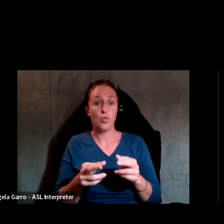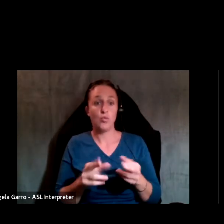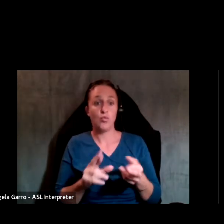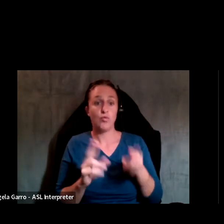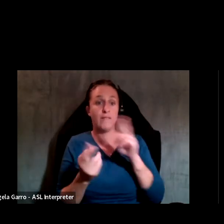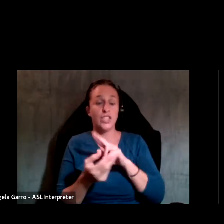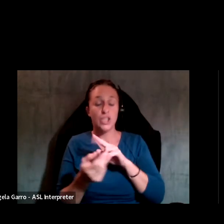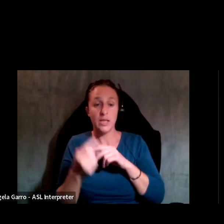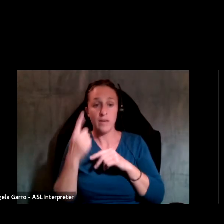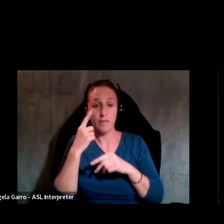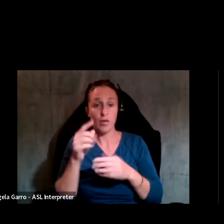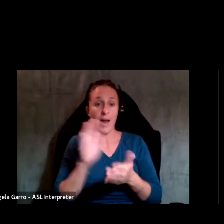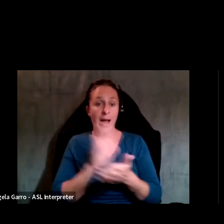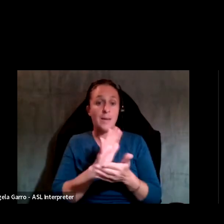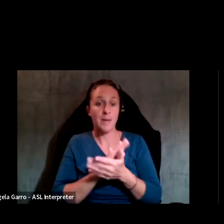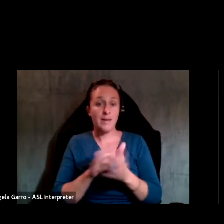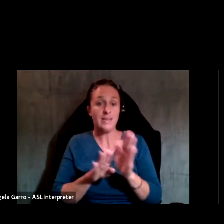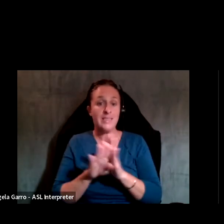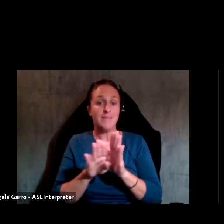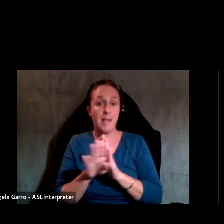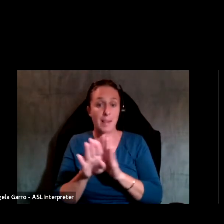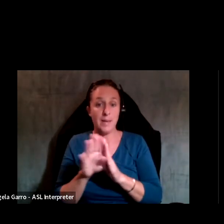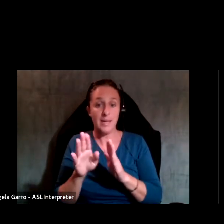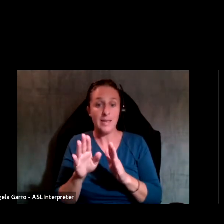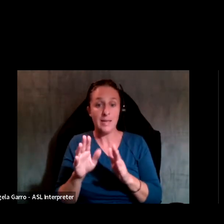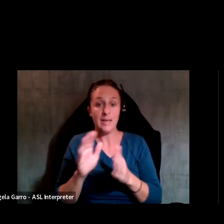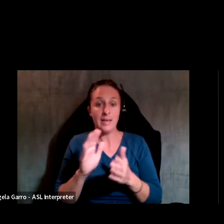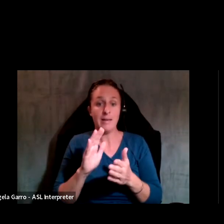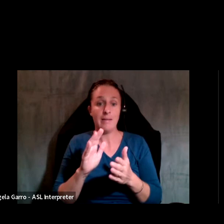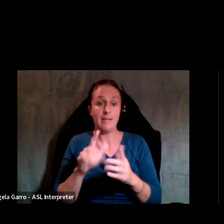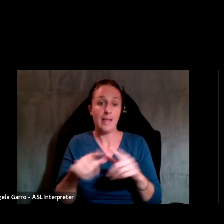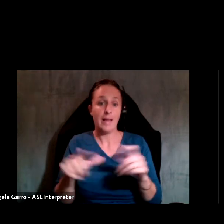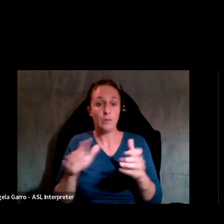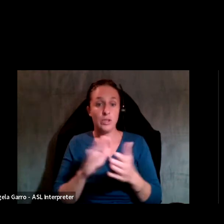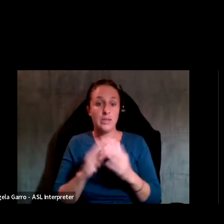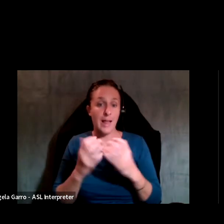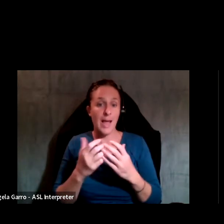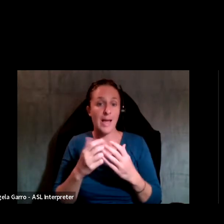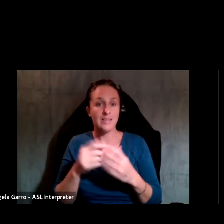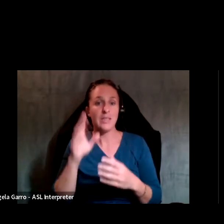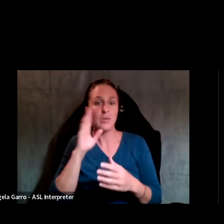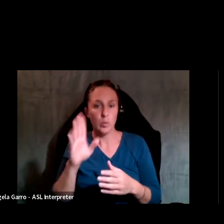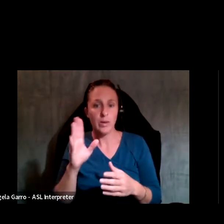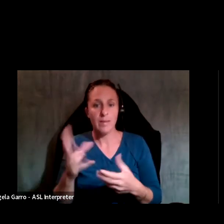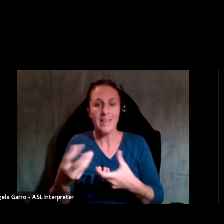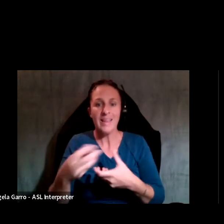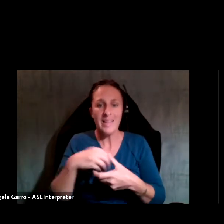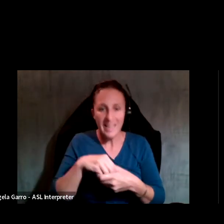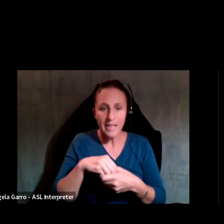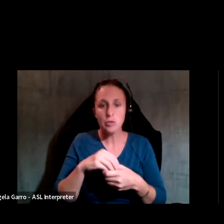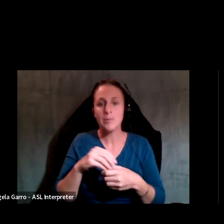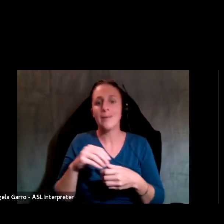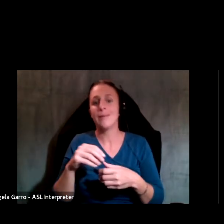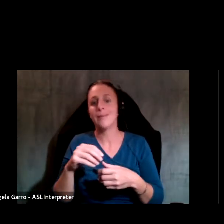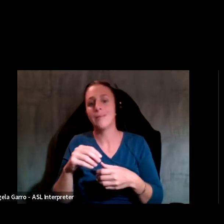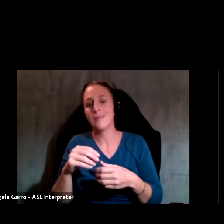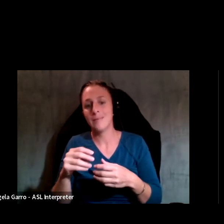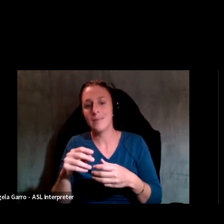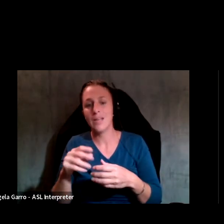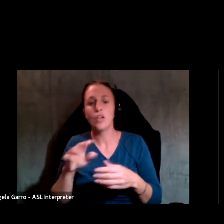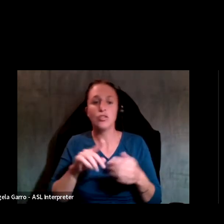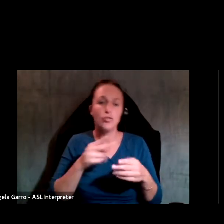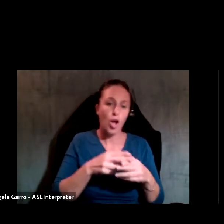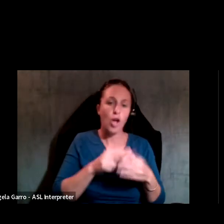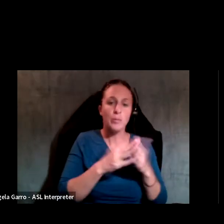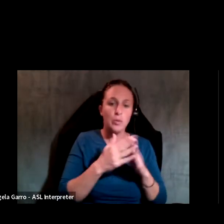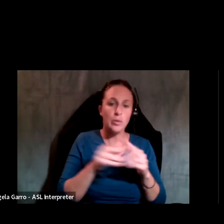development class, I think is going to really try to get at that identity and engagement kind of question. It's called community literacy. We've changed the name,